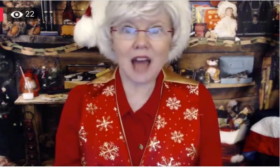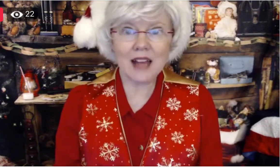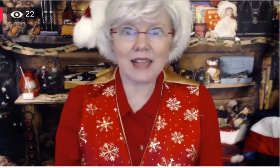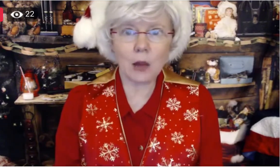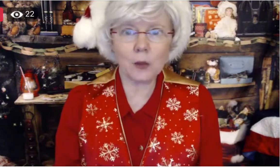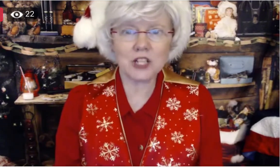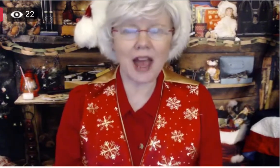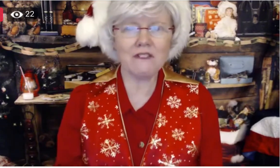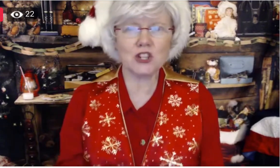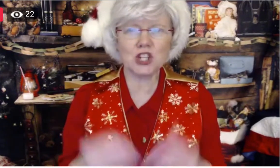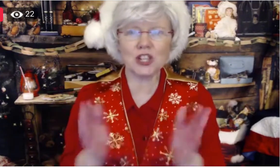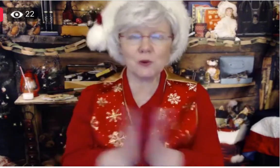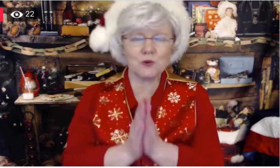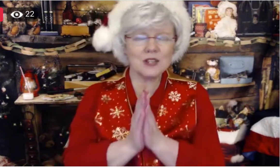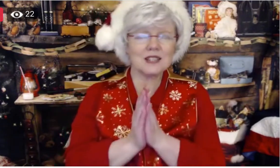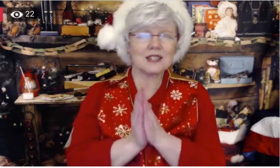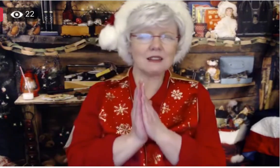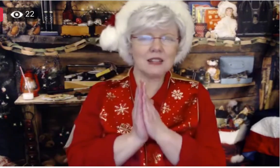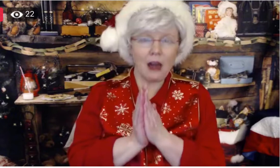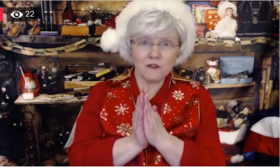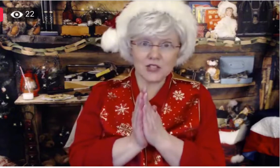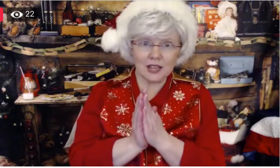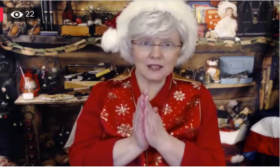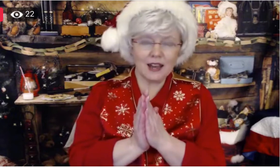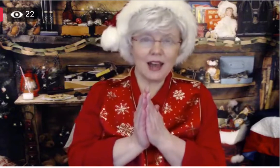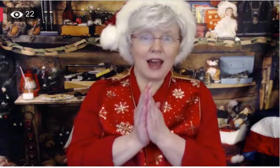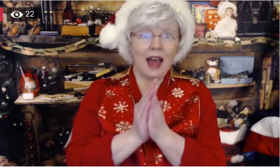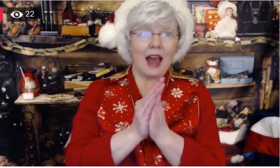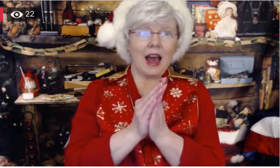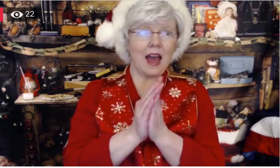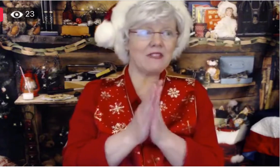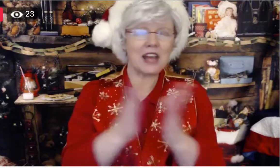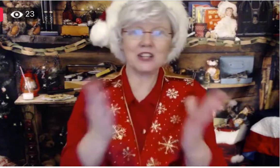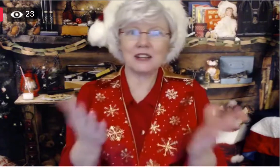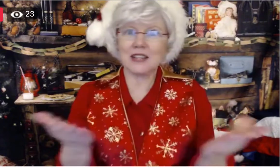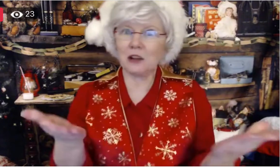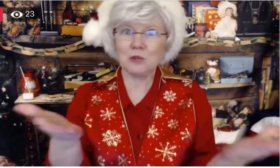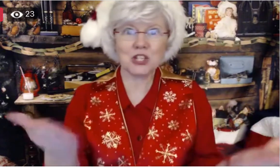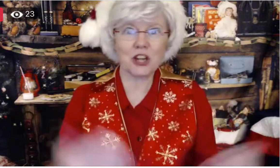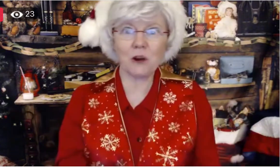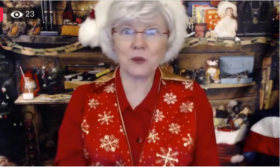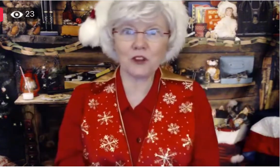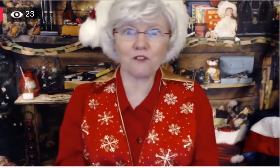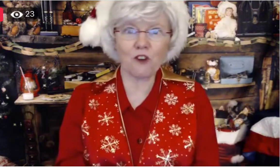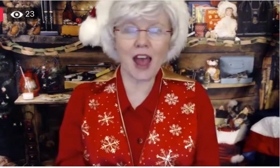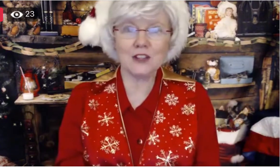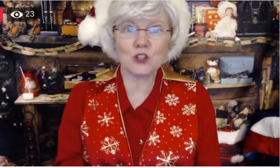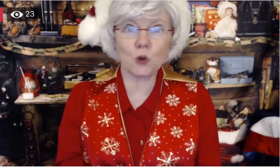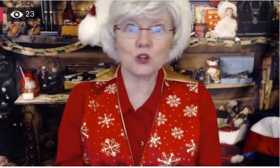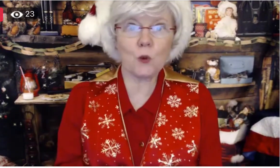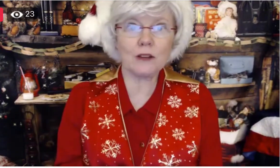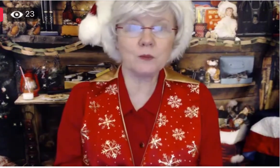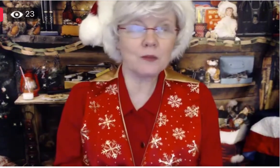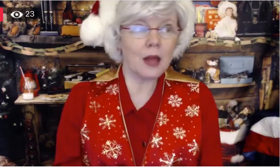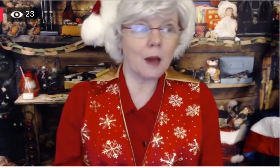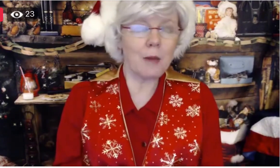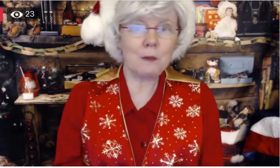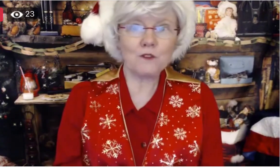sign language. And the children just loved it. And they can tell them to share it with their friends or do it maybe for